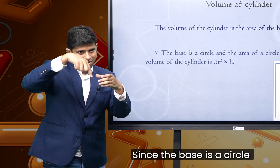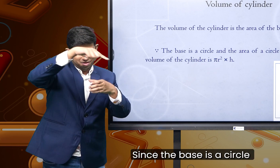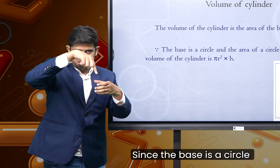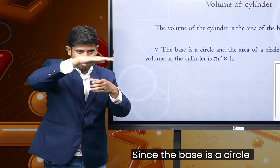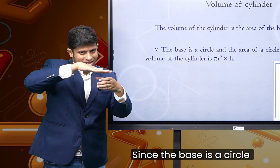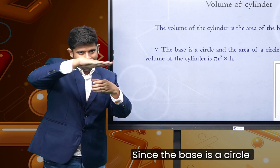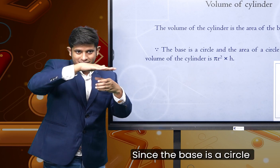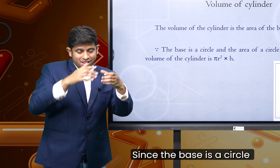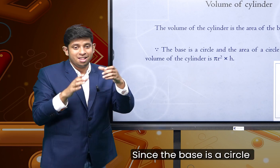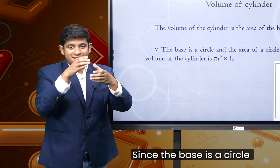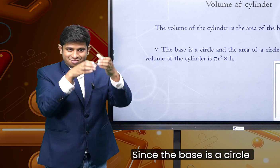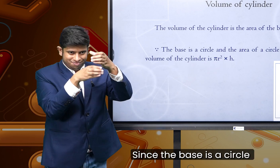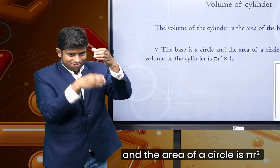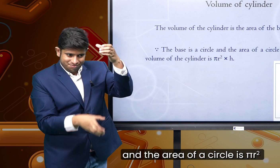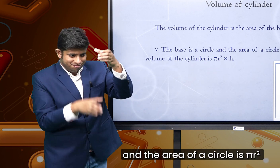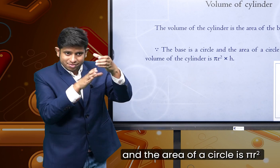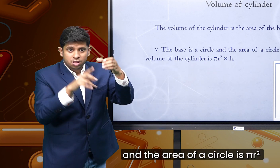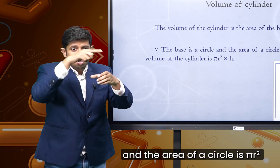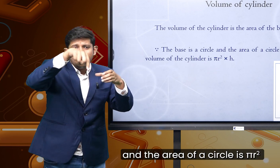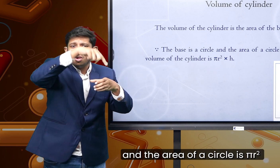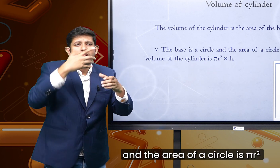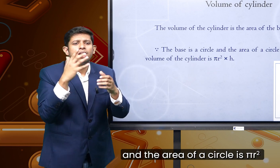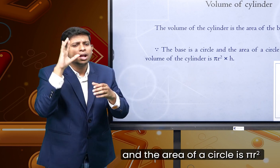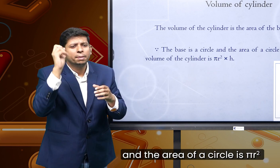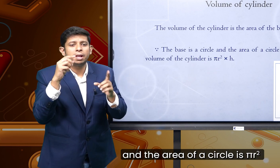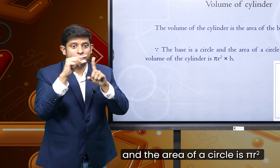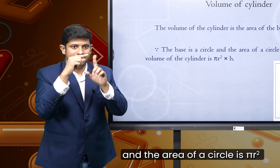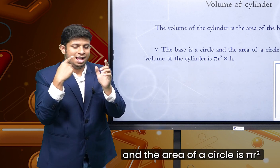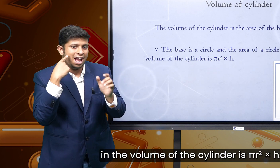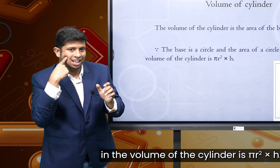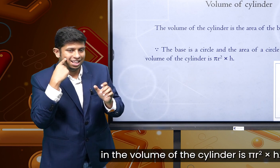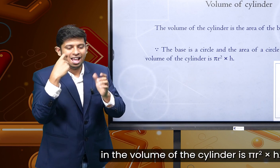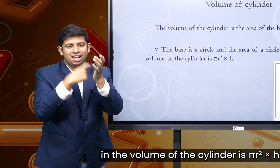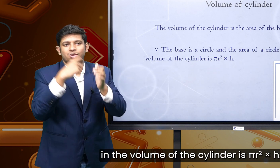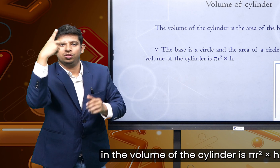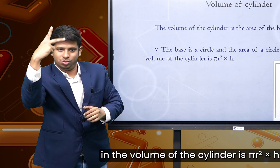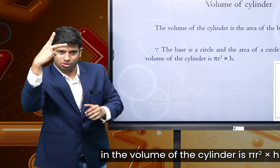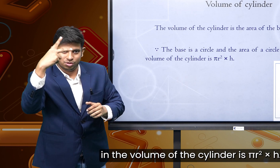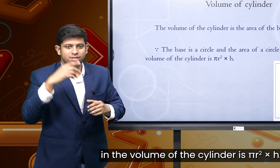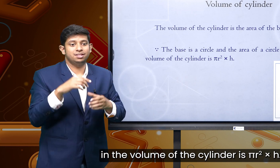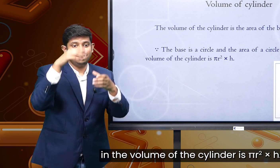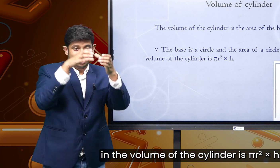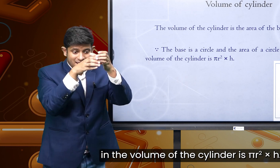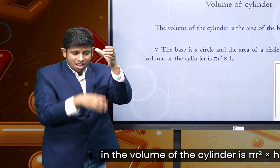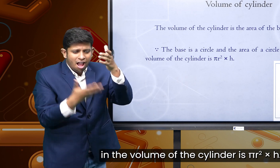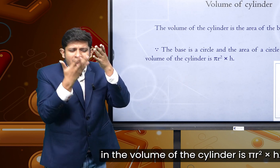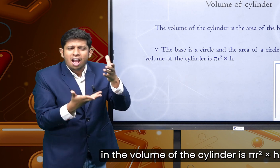Since the base is a circle and the area of a circle is pi r square, then the volume of the cylinder is pi r square into h.